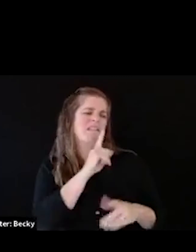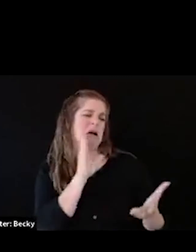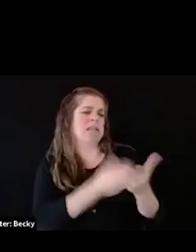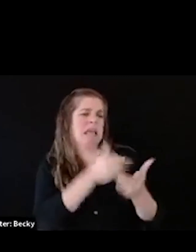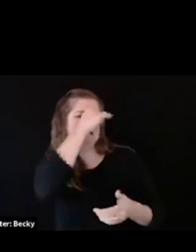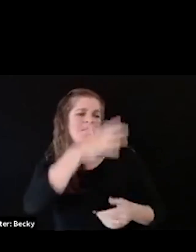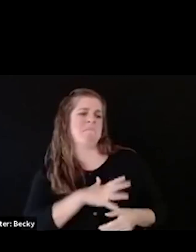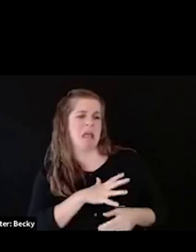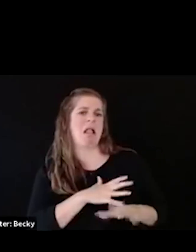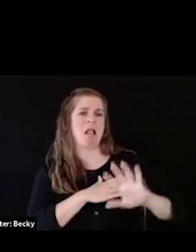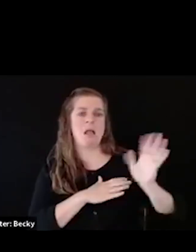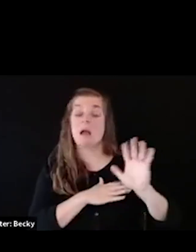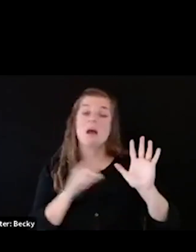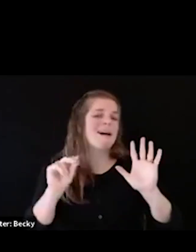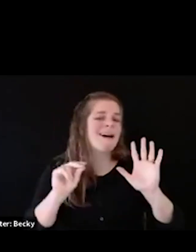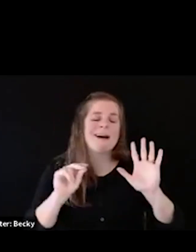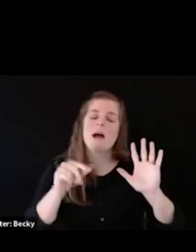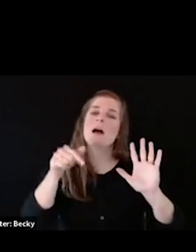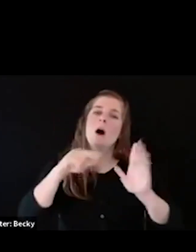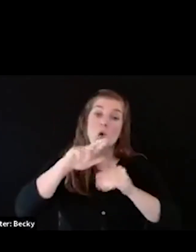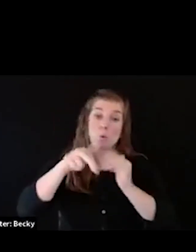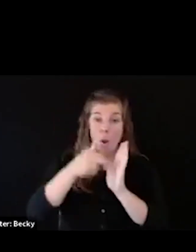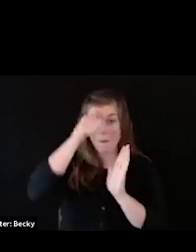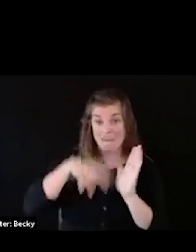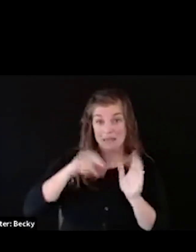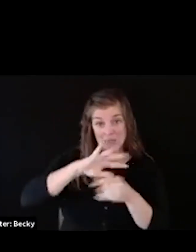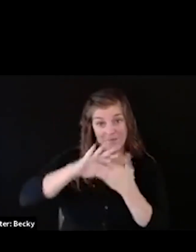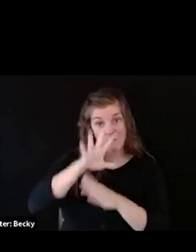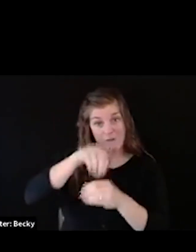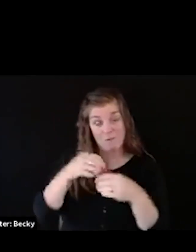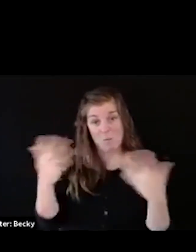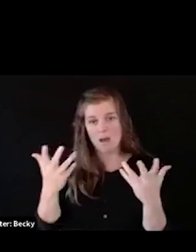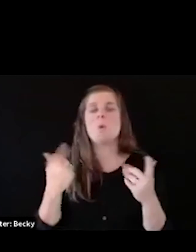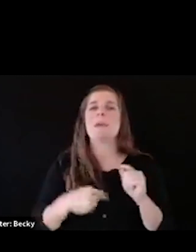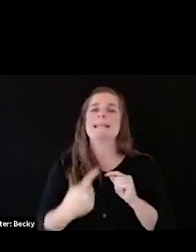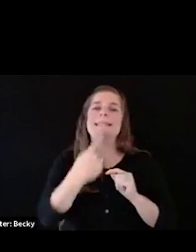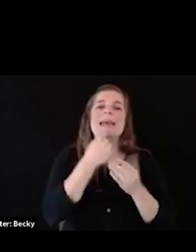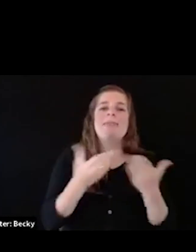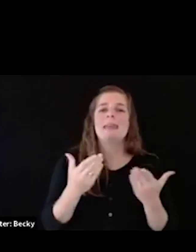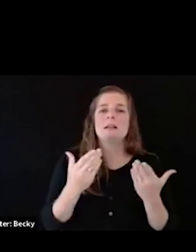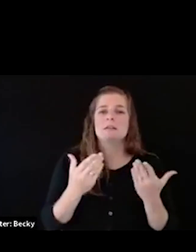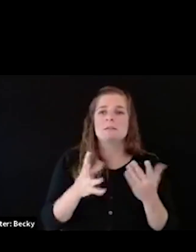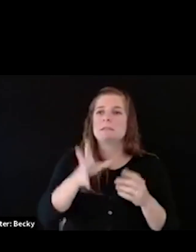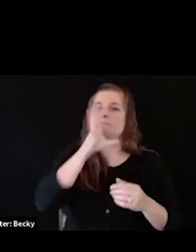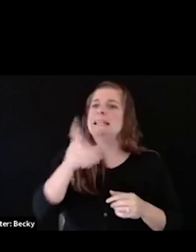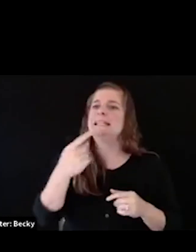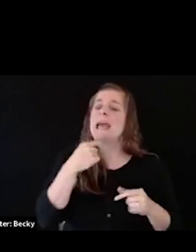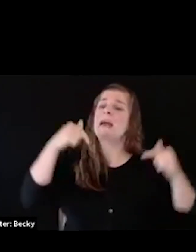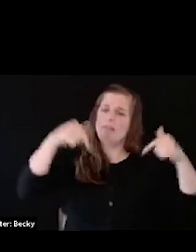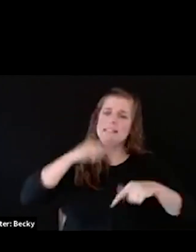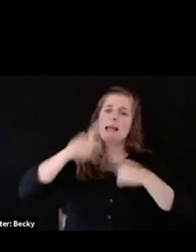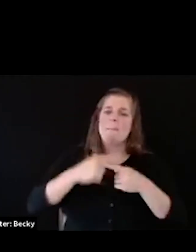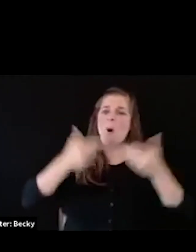one of the roles that men can play in this work is we can say some of these things out loud. We can say this is about us guys, both